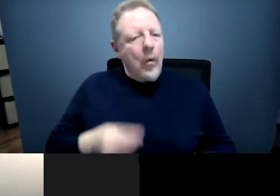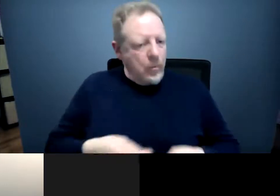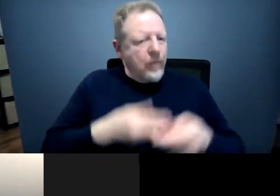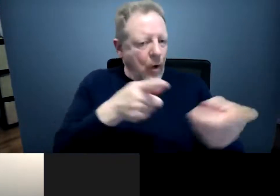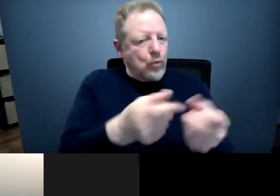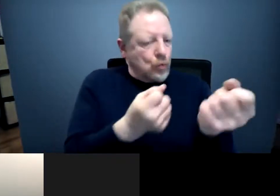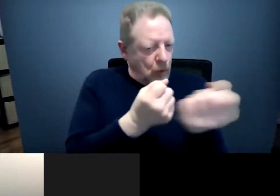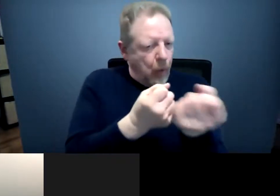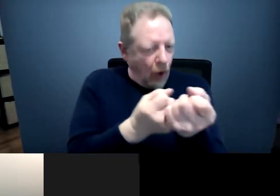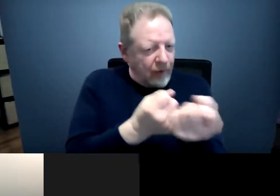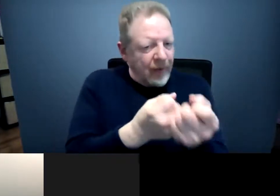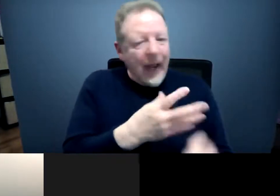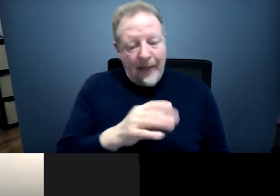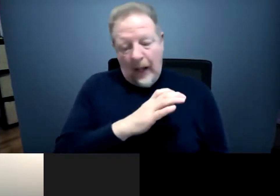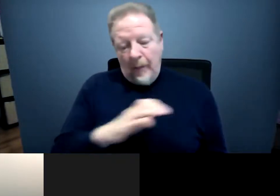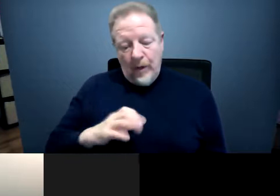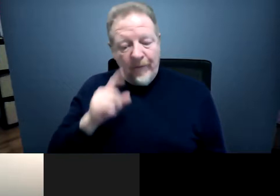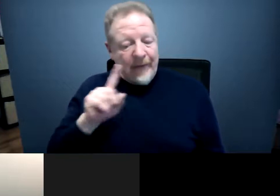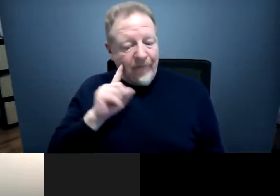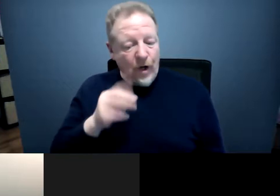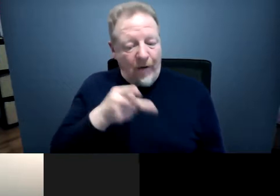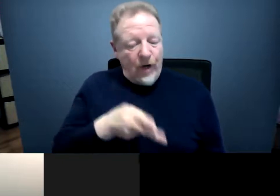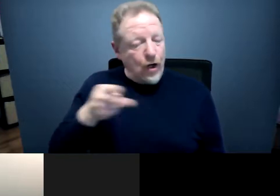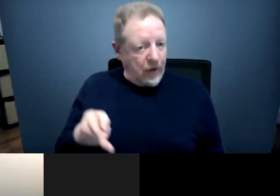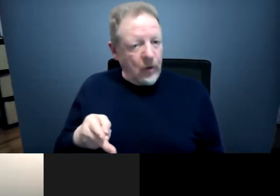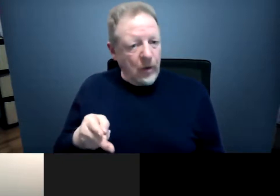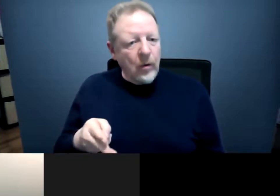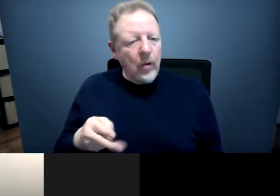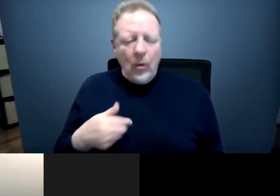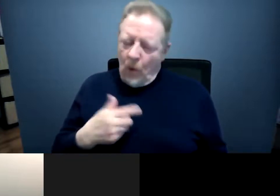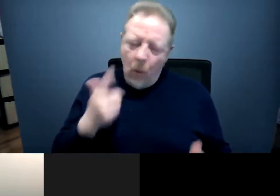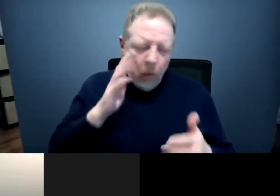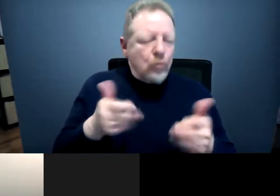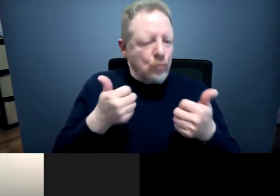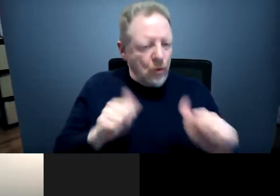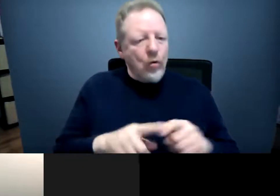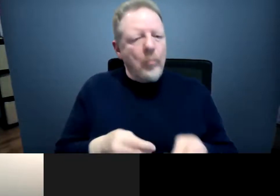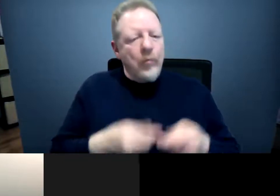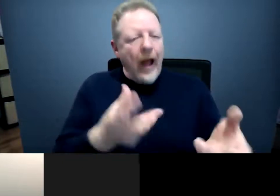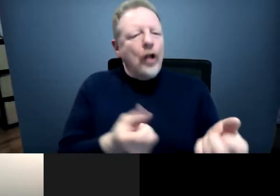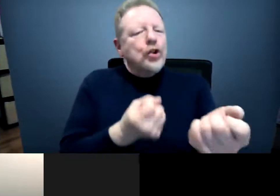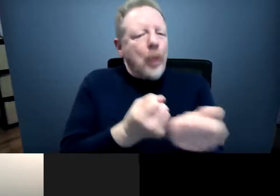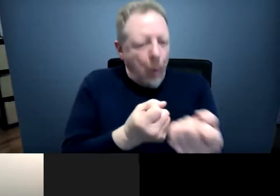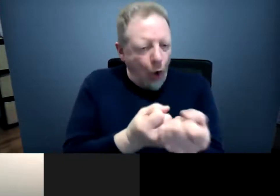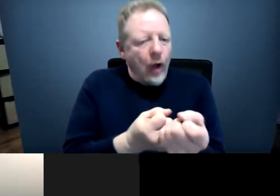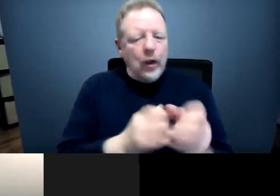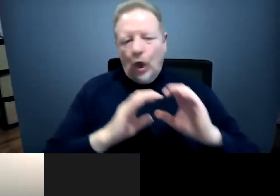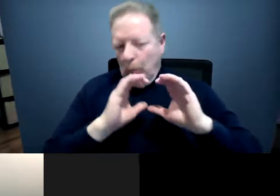even the Commission for the Deaf and Hard of Hearing, that we can try to provide support, communication to the